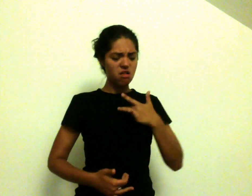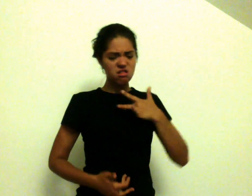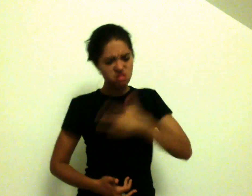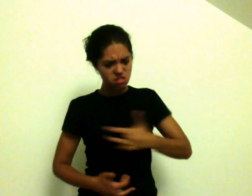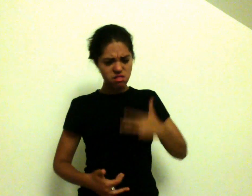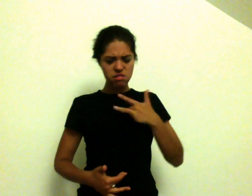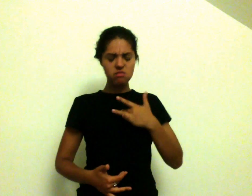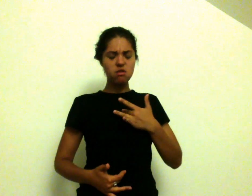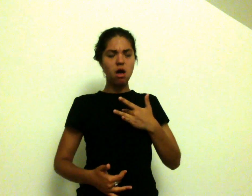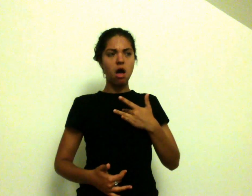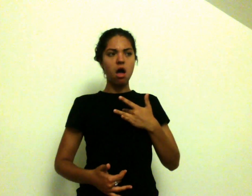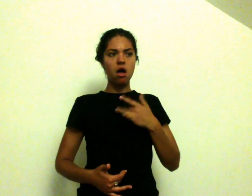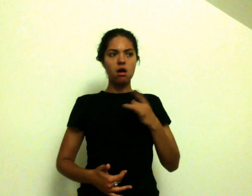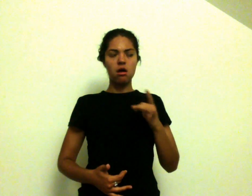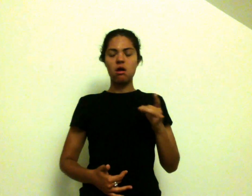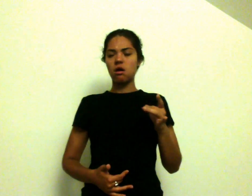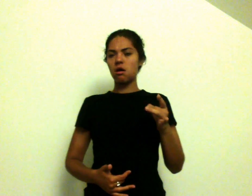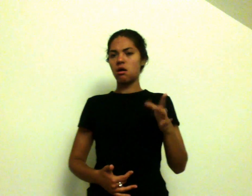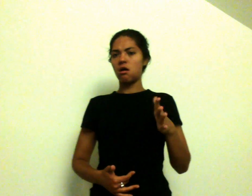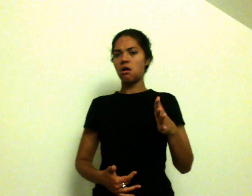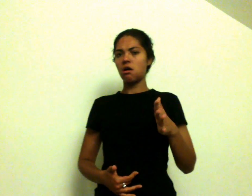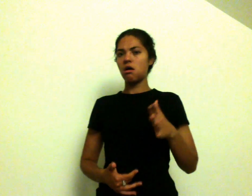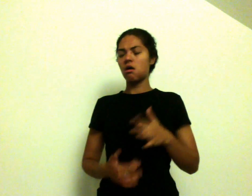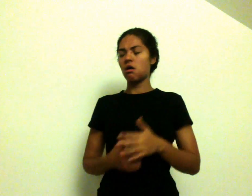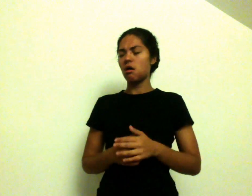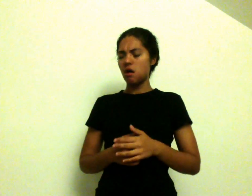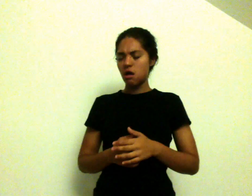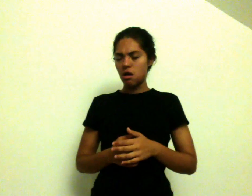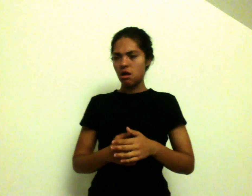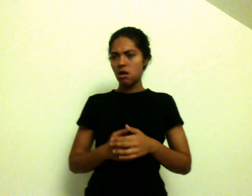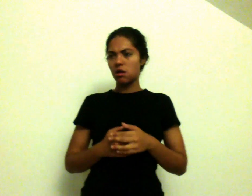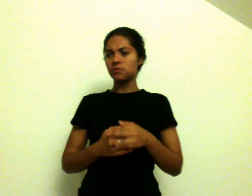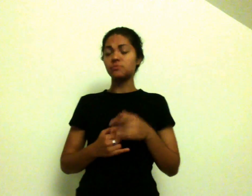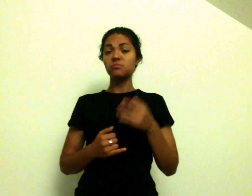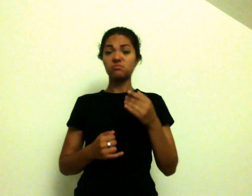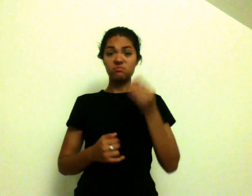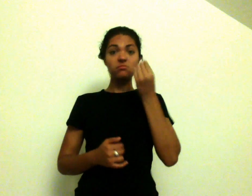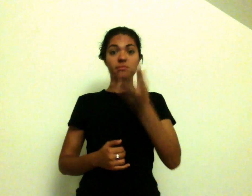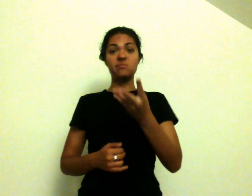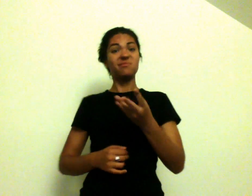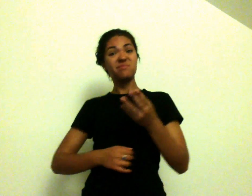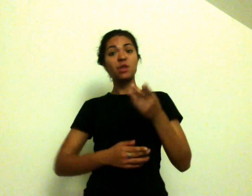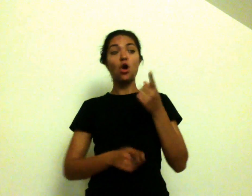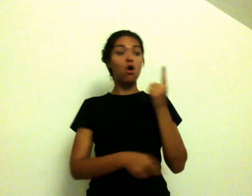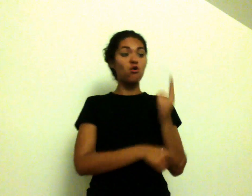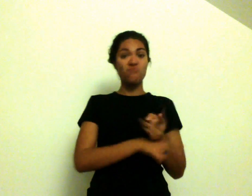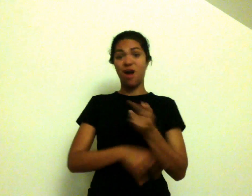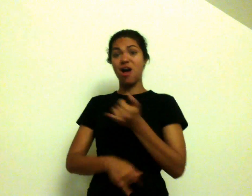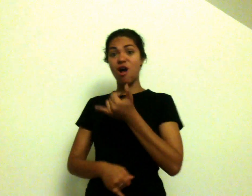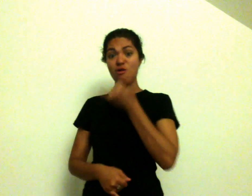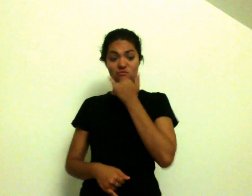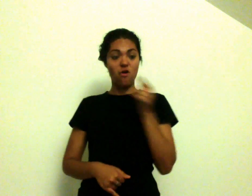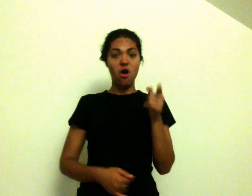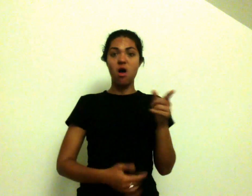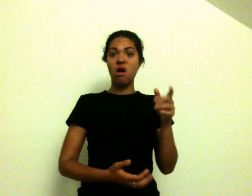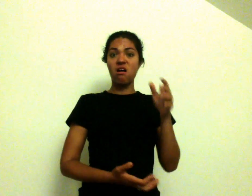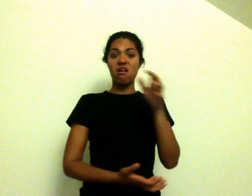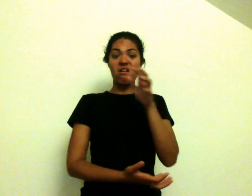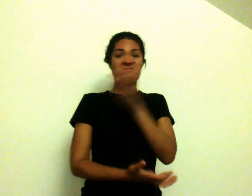struggling. We cannot define them anymore because secularism has led to a loss of shame, pluralization to a loss of reason. Who